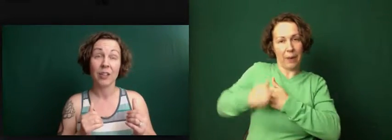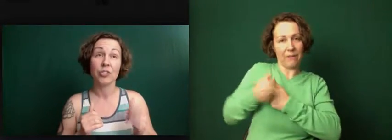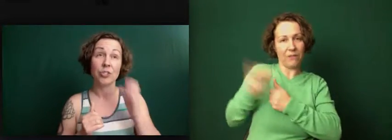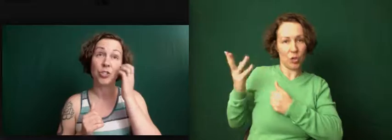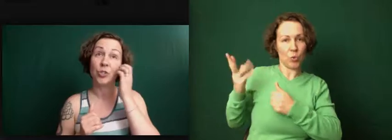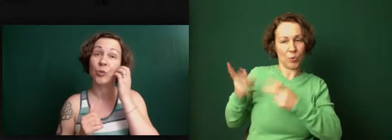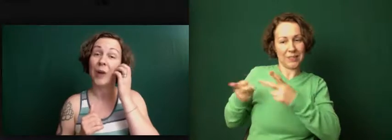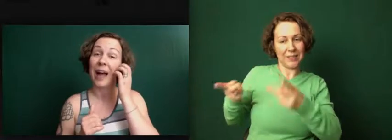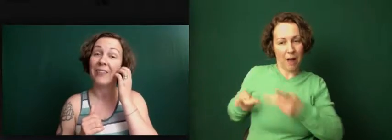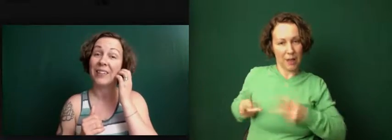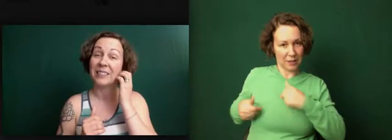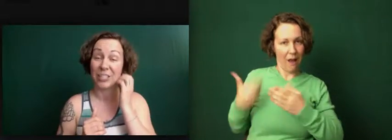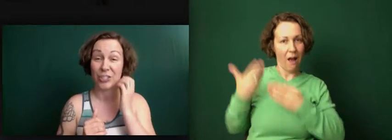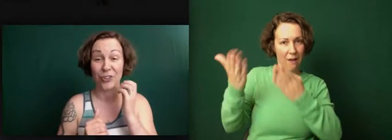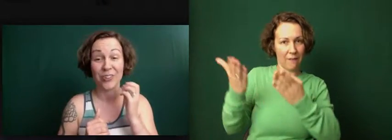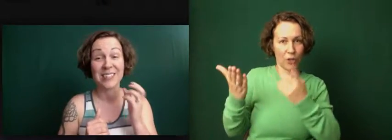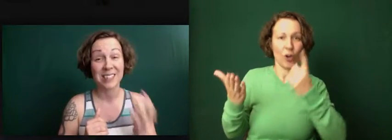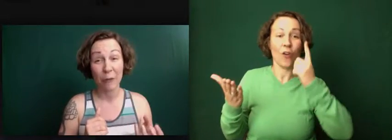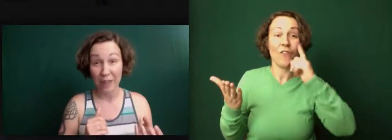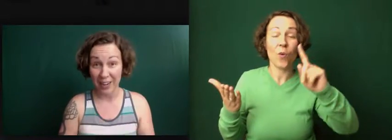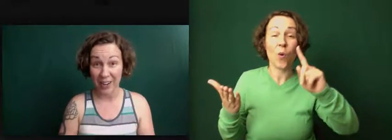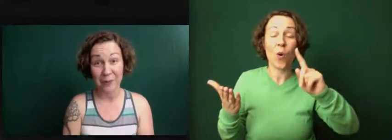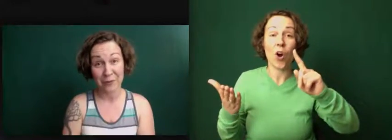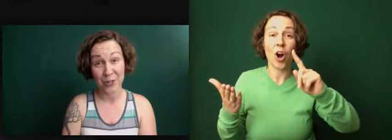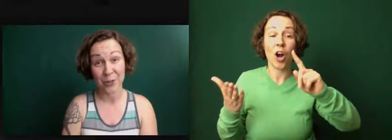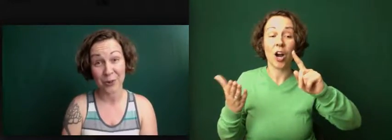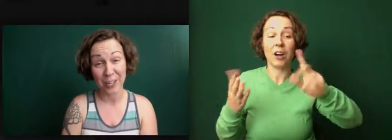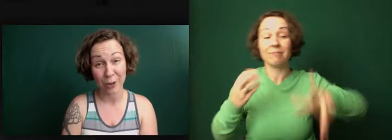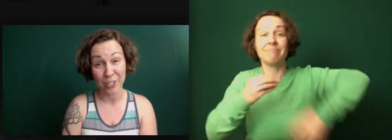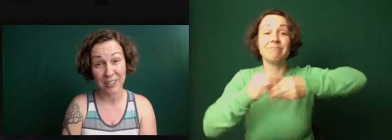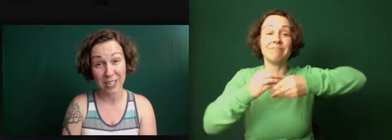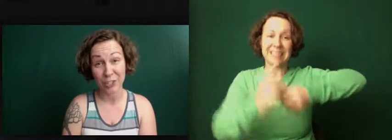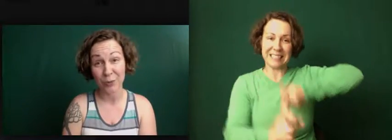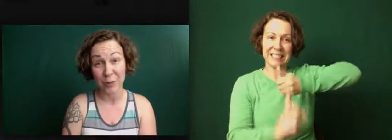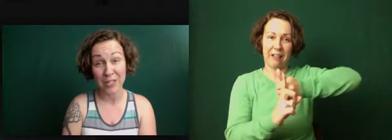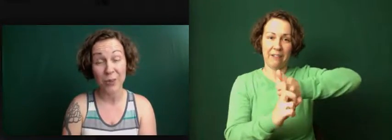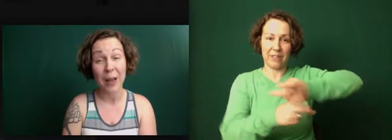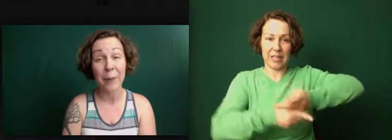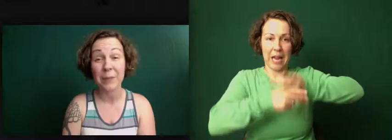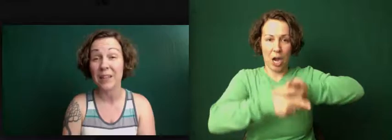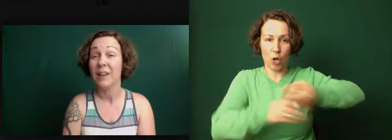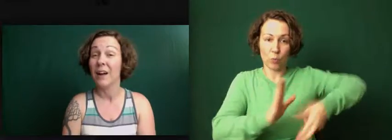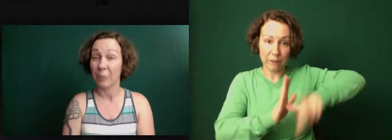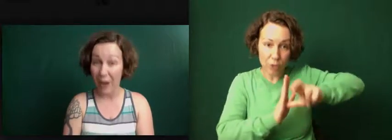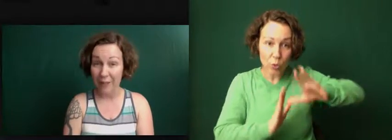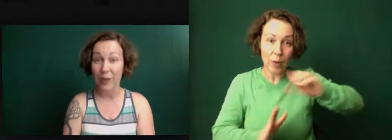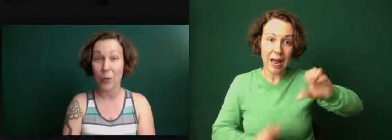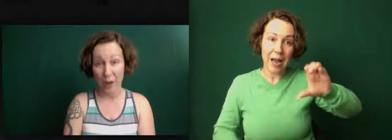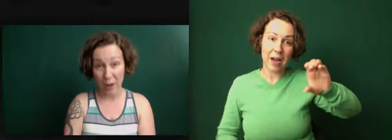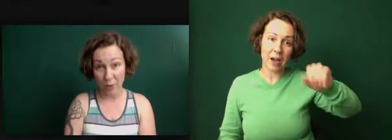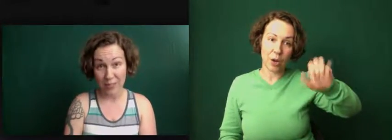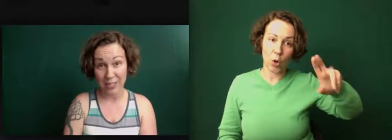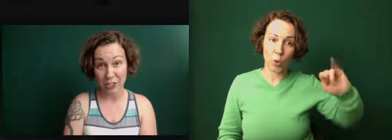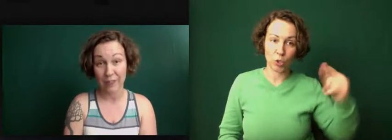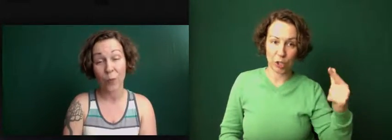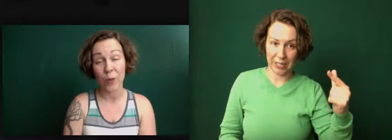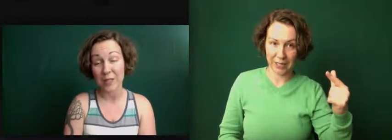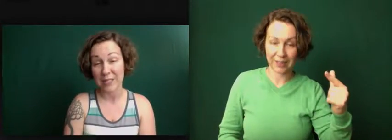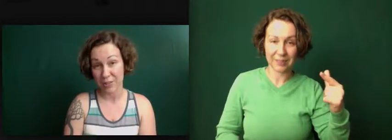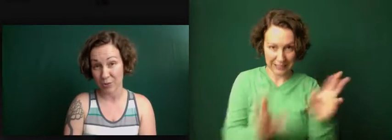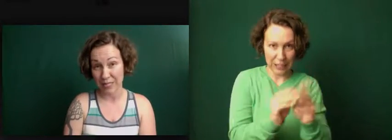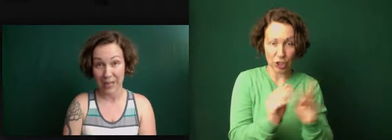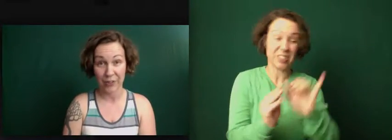offered to have an additional self-care review and coaching session with me. So that would be a private one-on-one